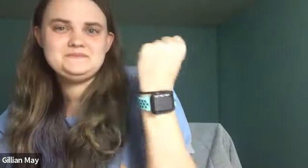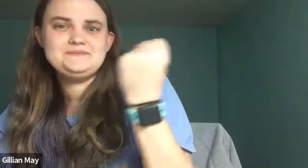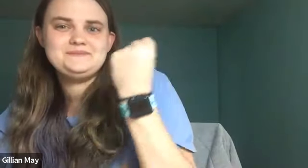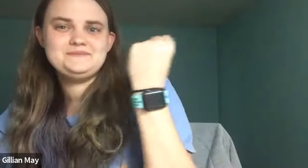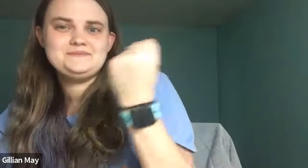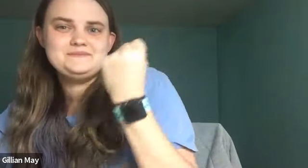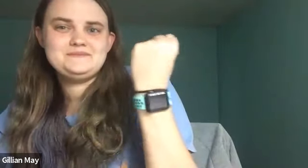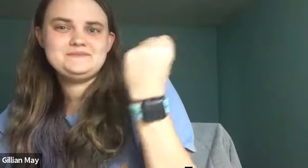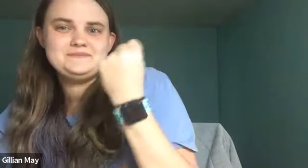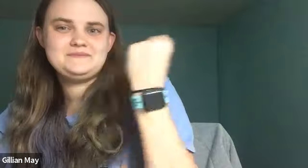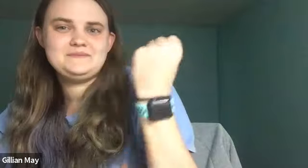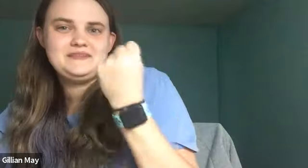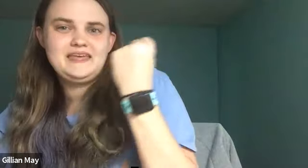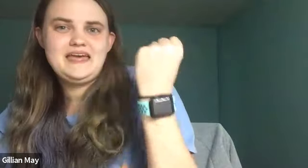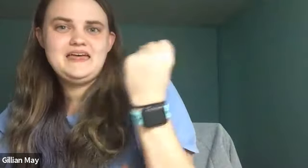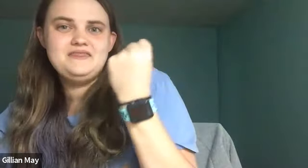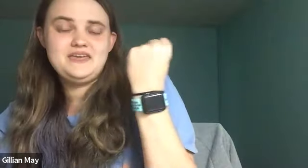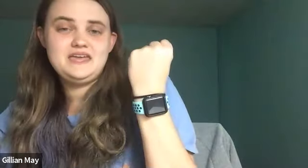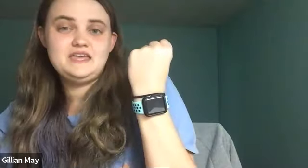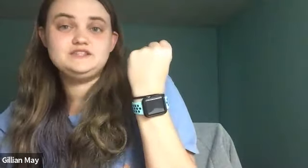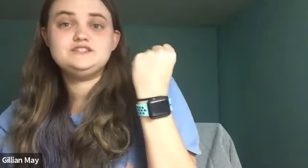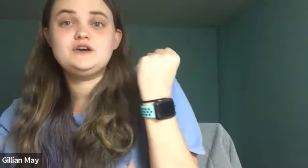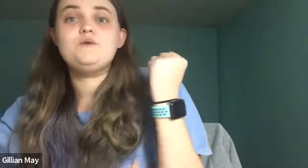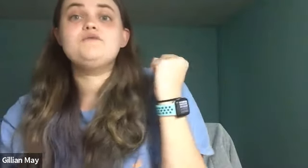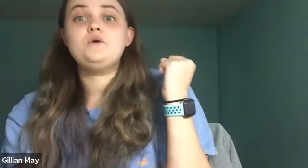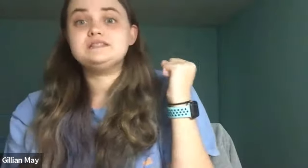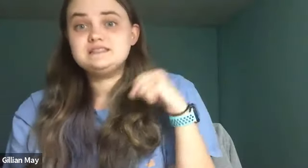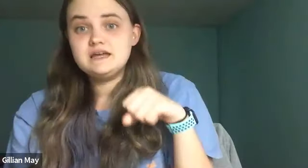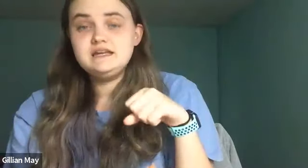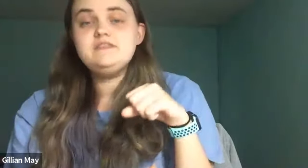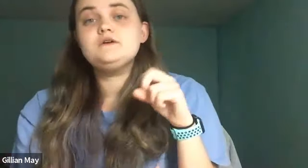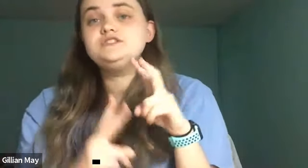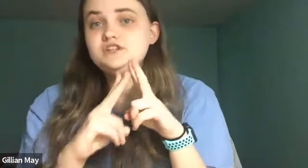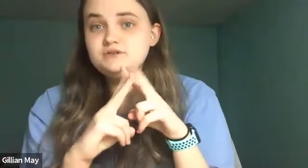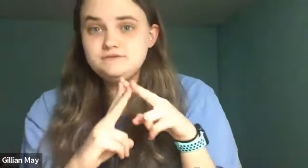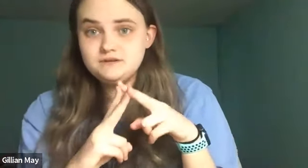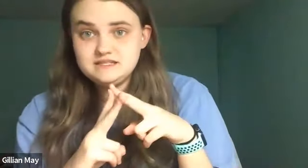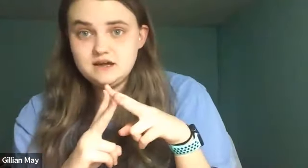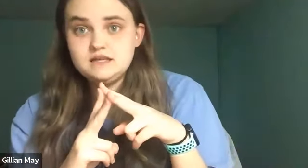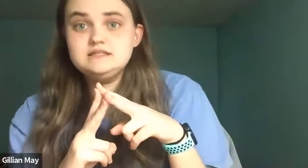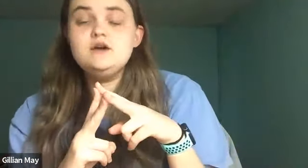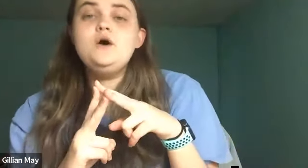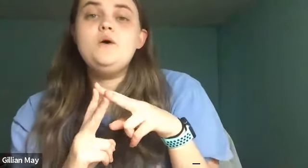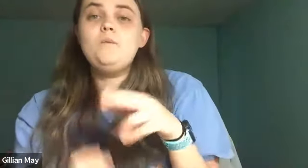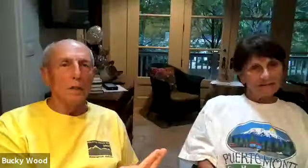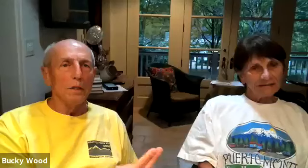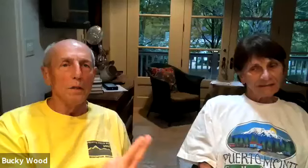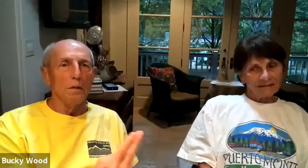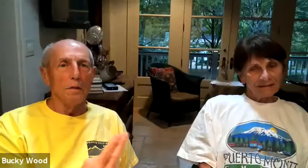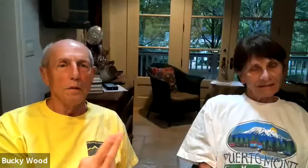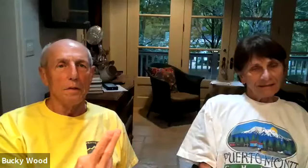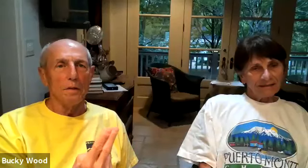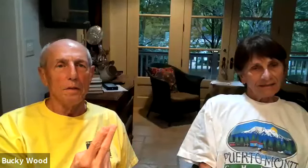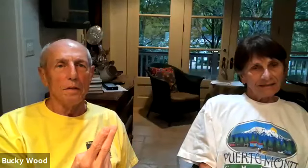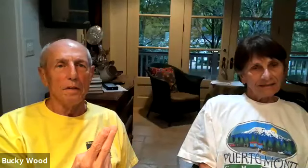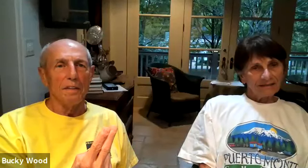Like Monday. And then, so for Sunday, there are two different signs. It's gonna be One going to be, I gotta